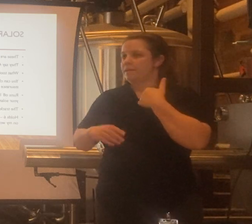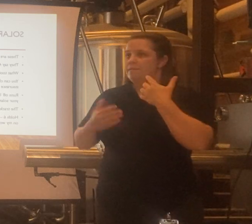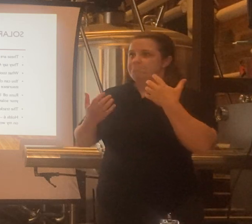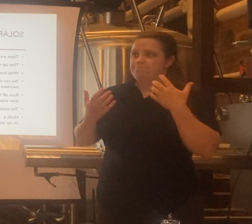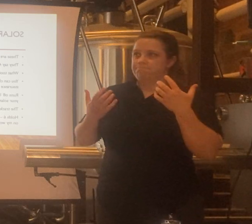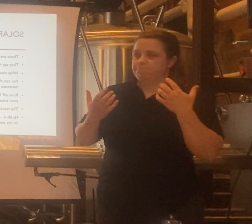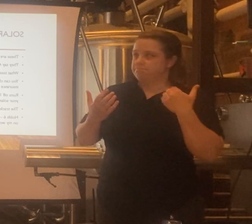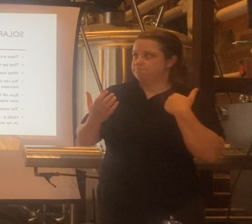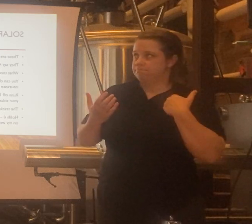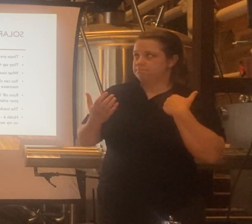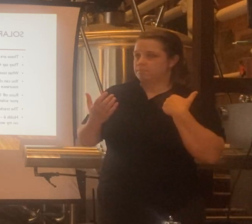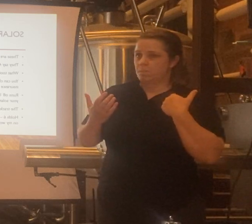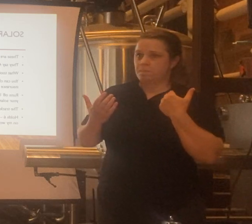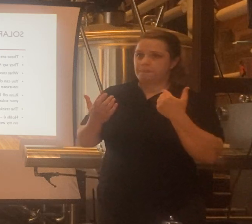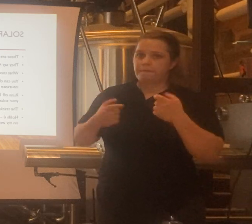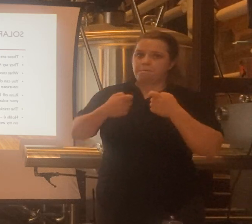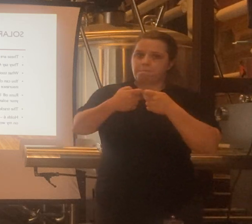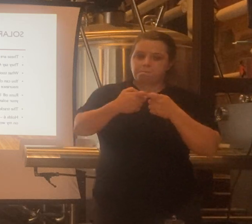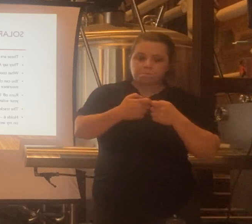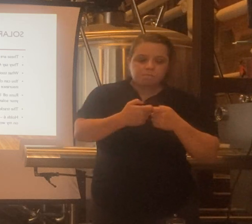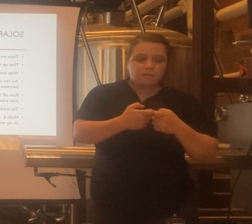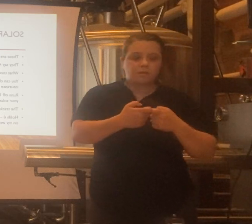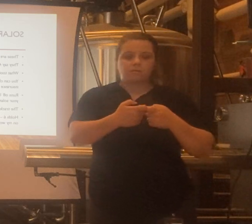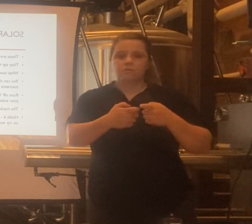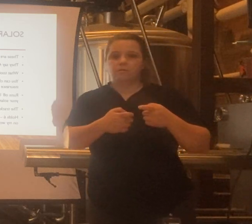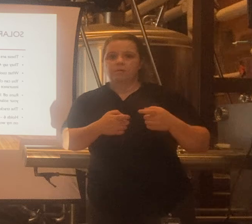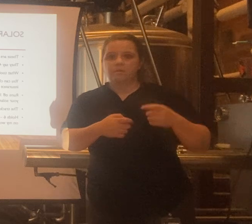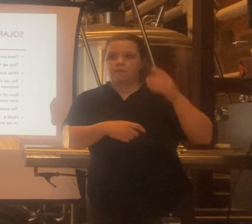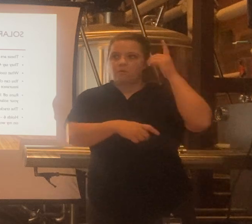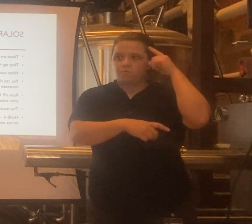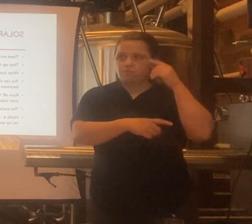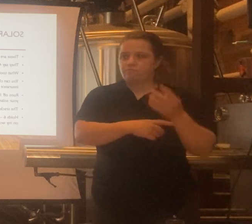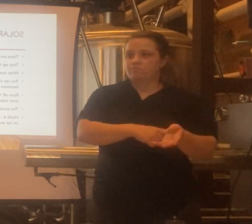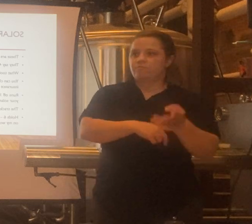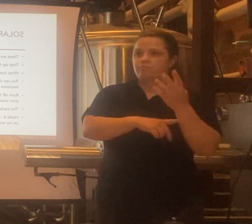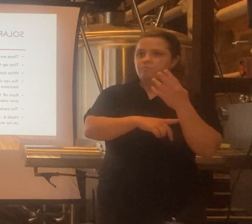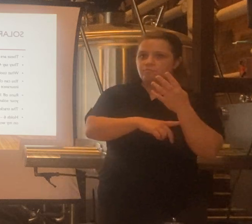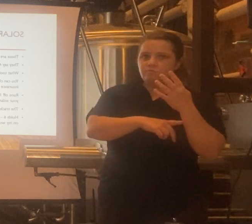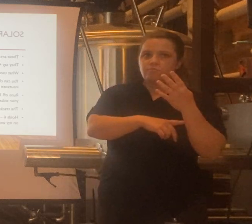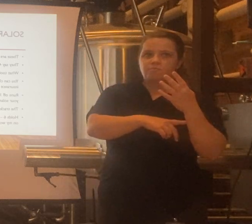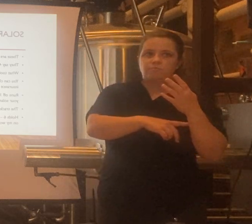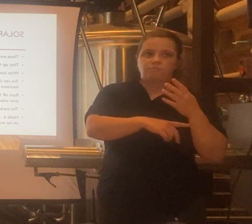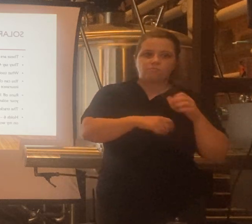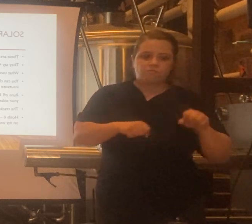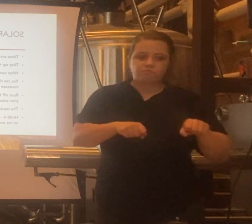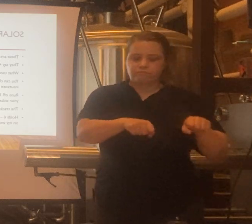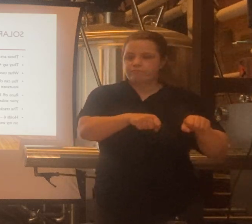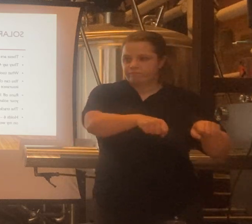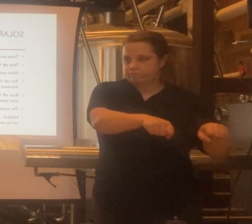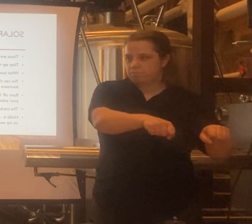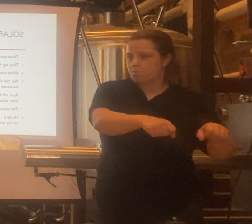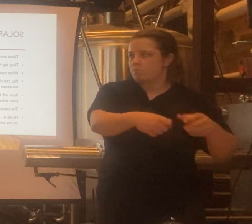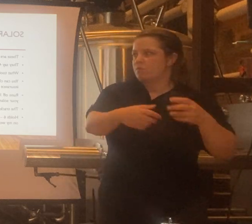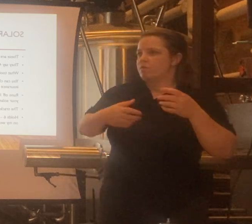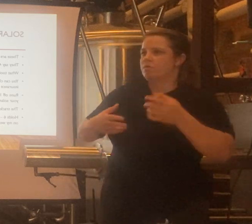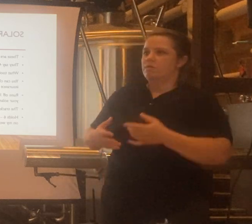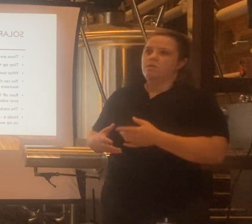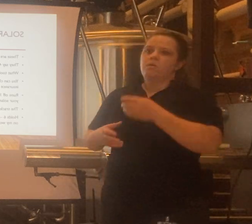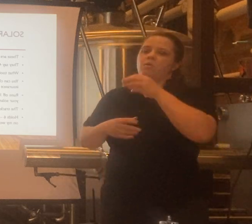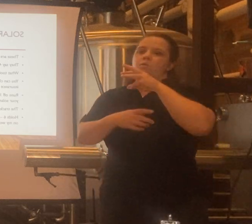for my 4Runner that sits in the workshop cupboard to keep the battery good. I've got power tools, camera, Wi-Fi